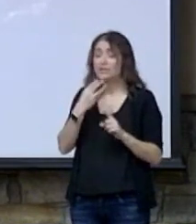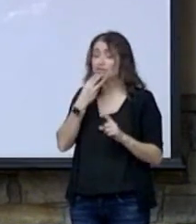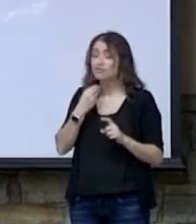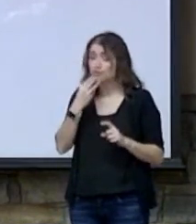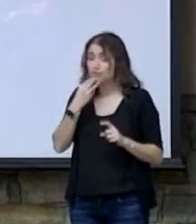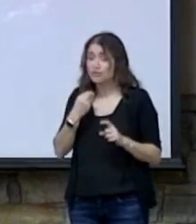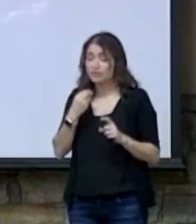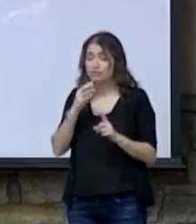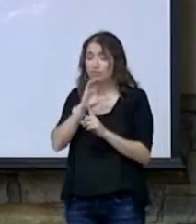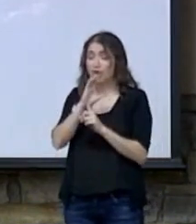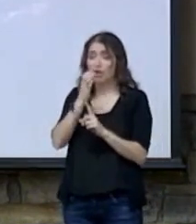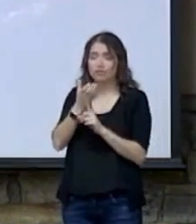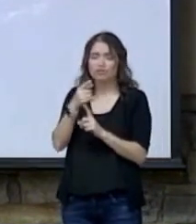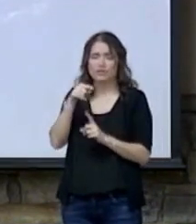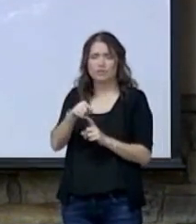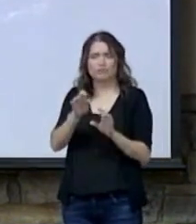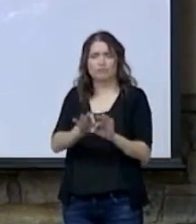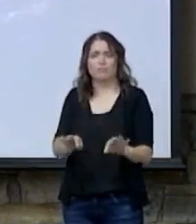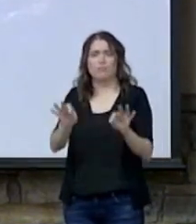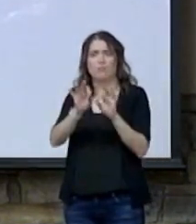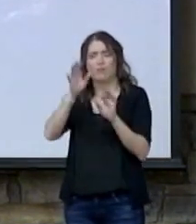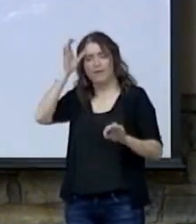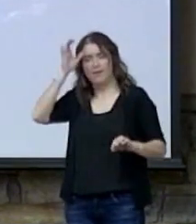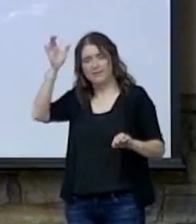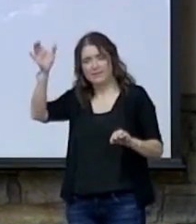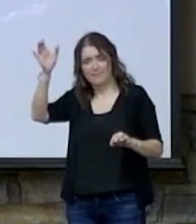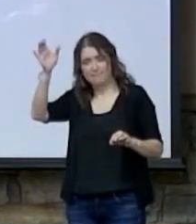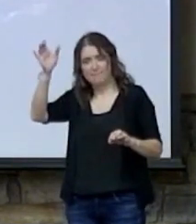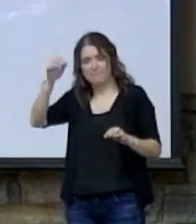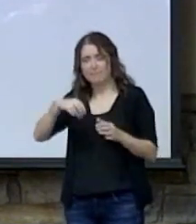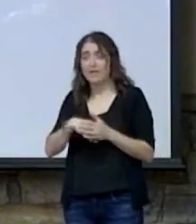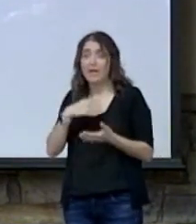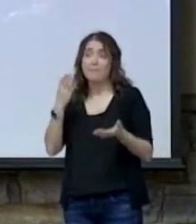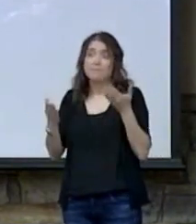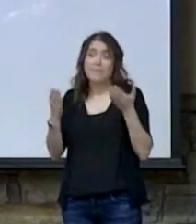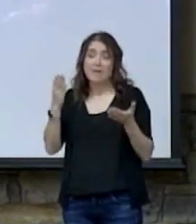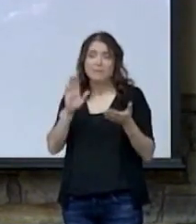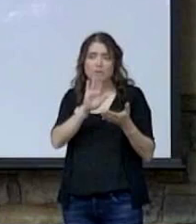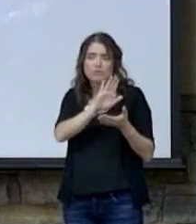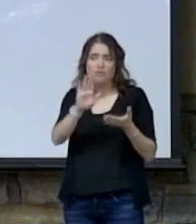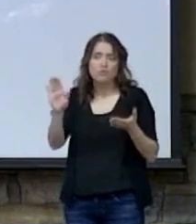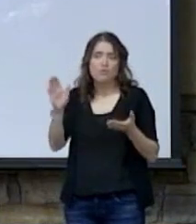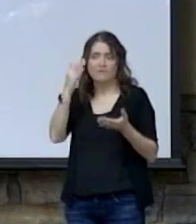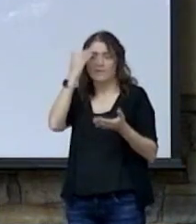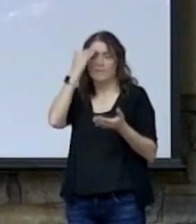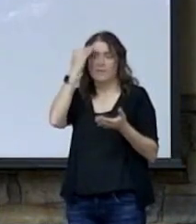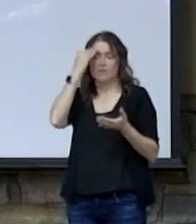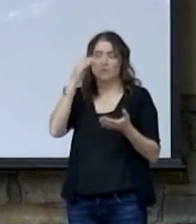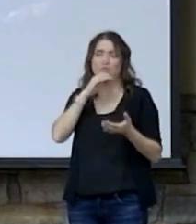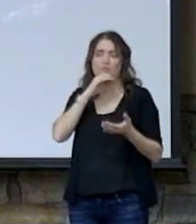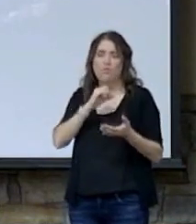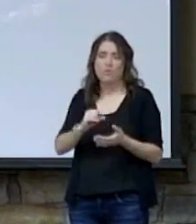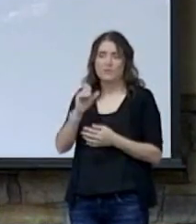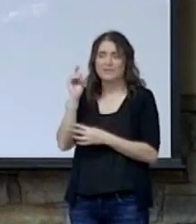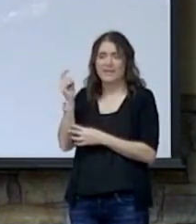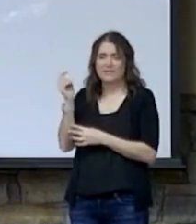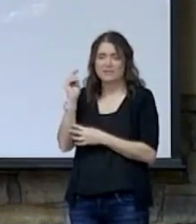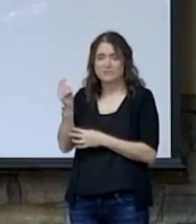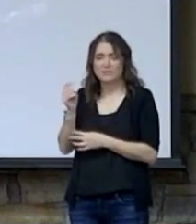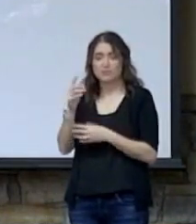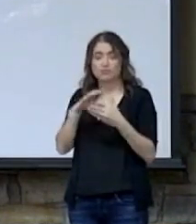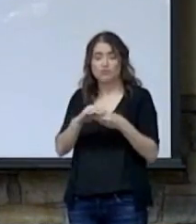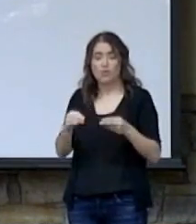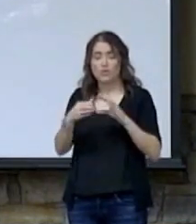culture, this was a vitally important concept. Maybe you're familiar with the Old Testament story of Ruth and